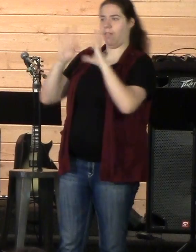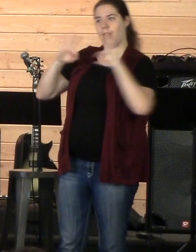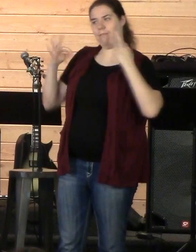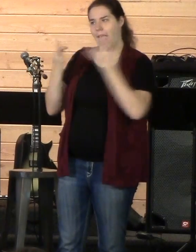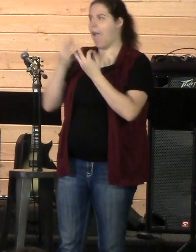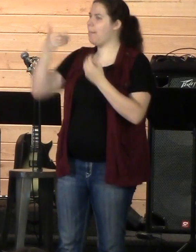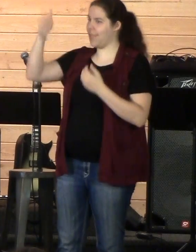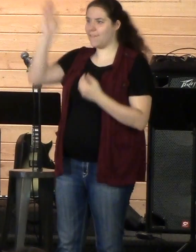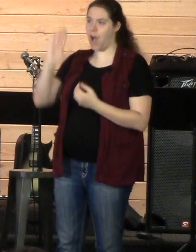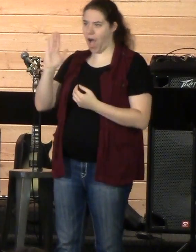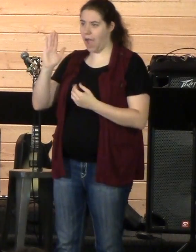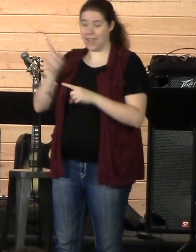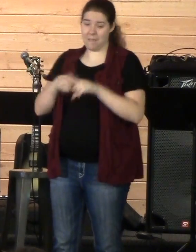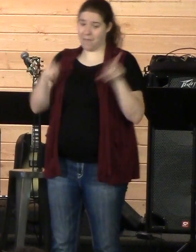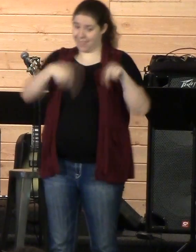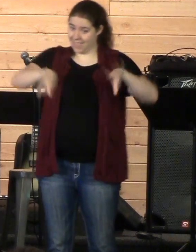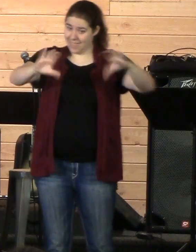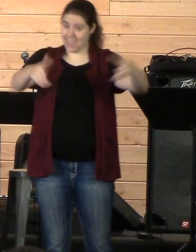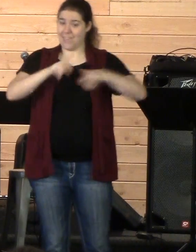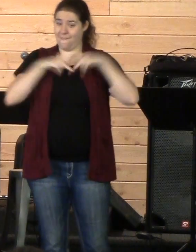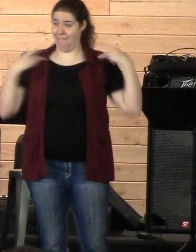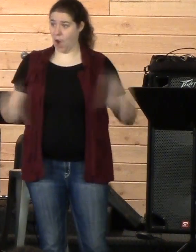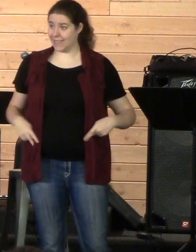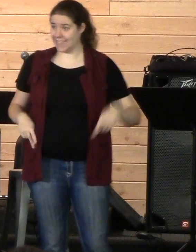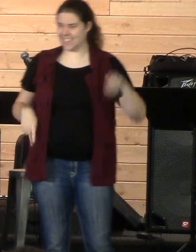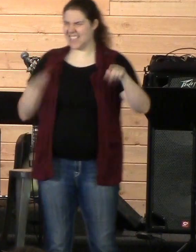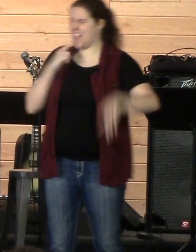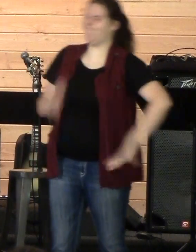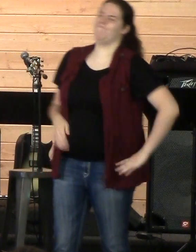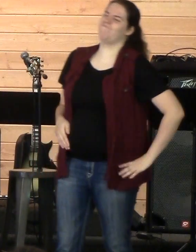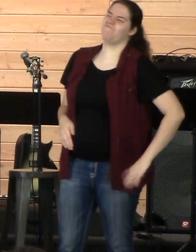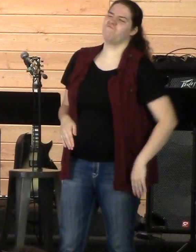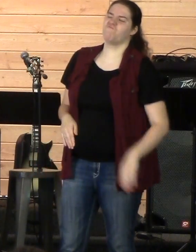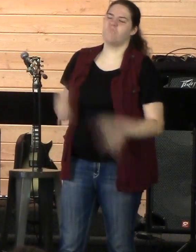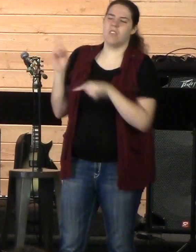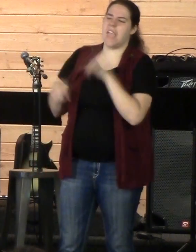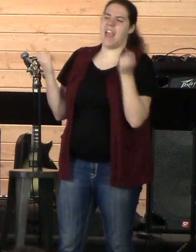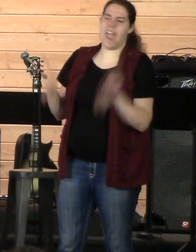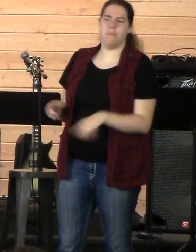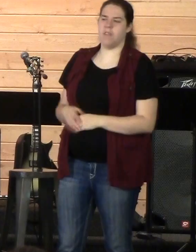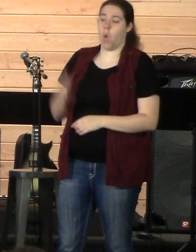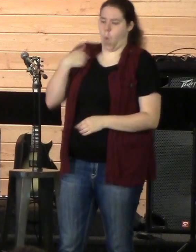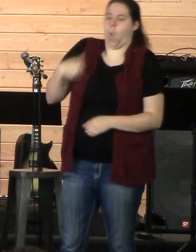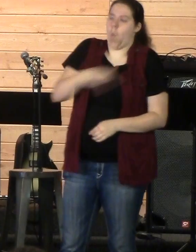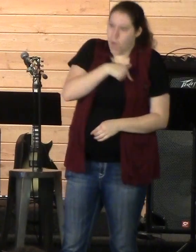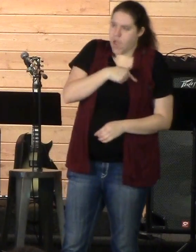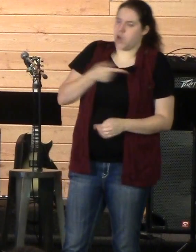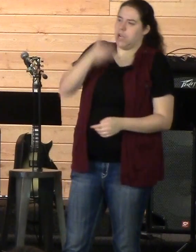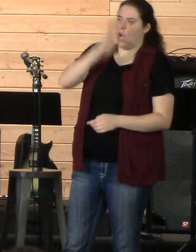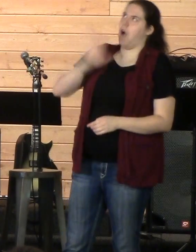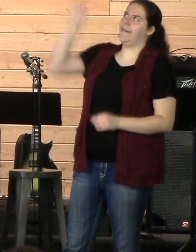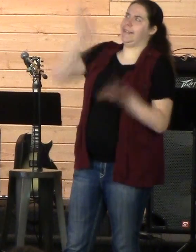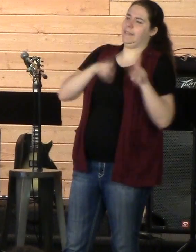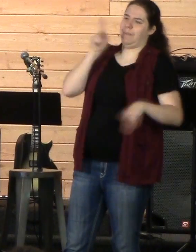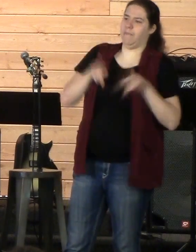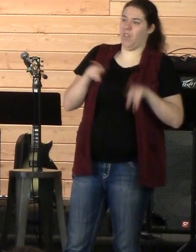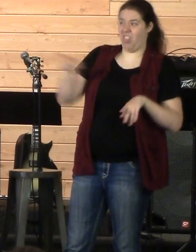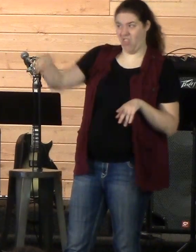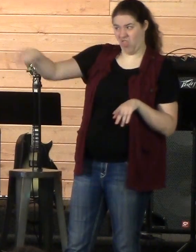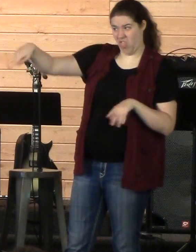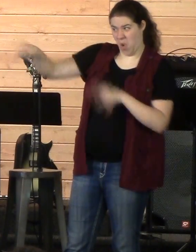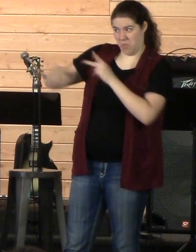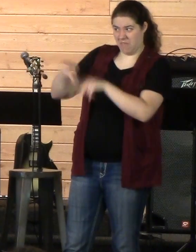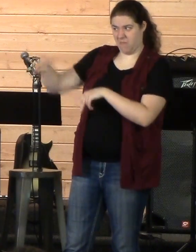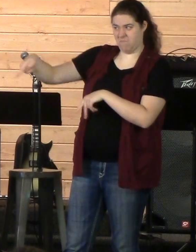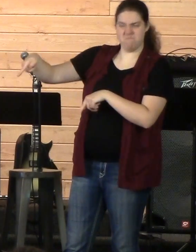Pharisee said, nah, that can't happen. We're God's people. Those aren't. And they